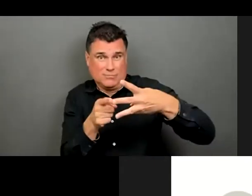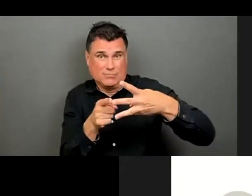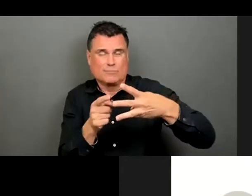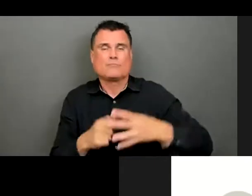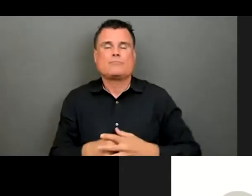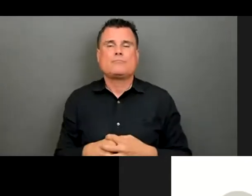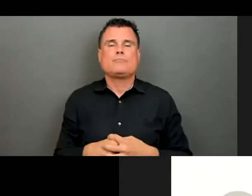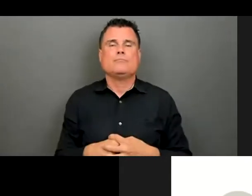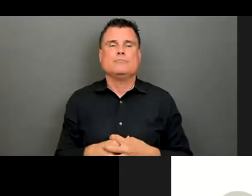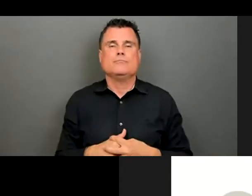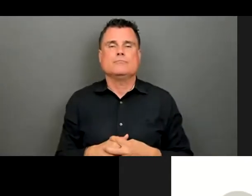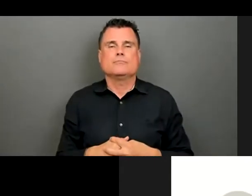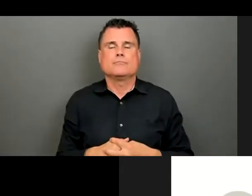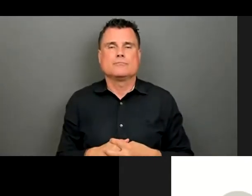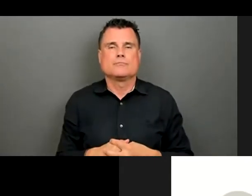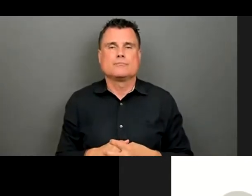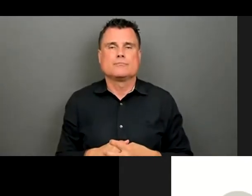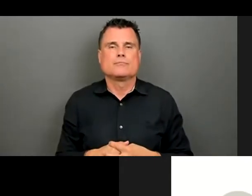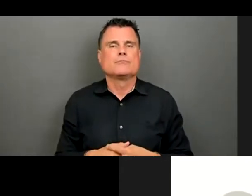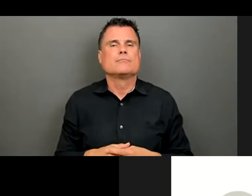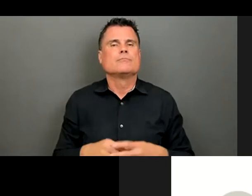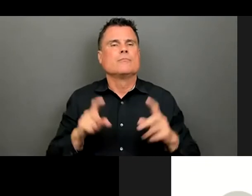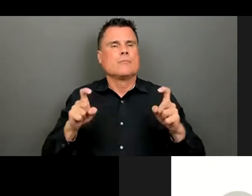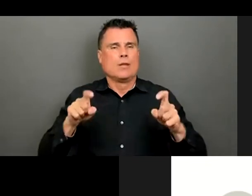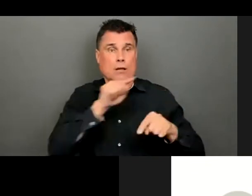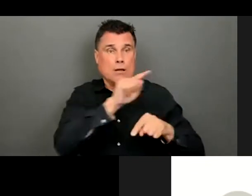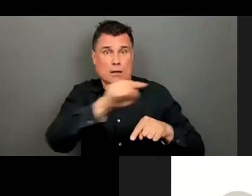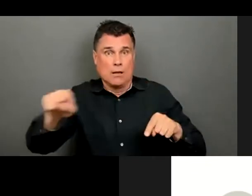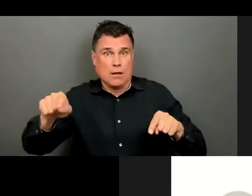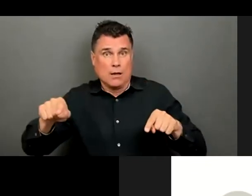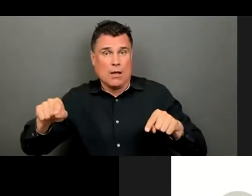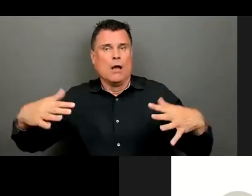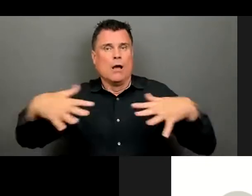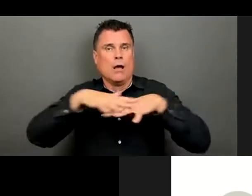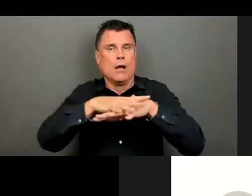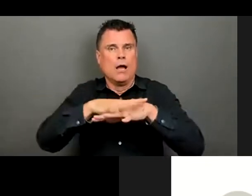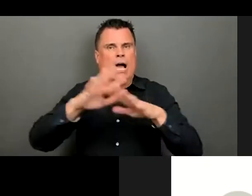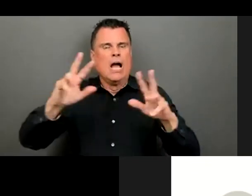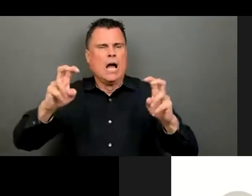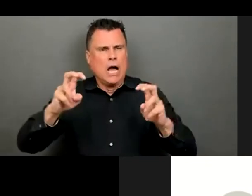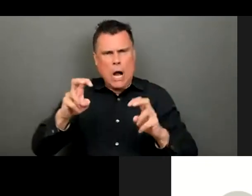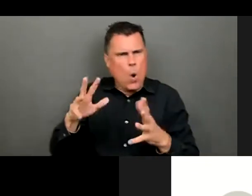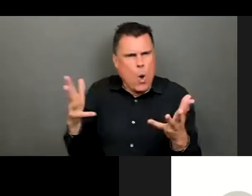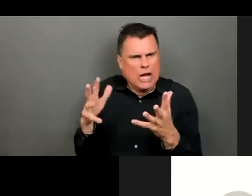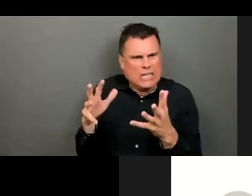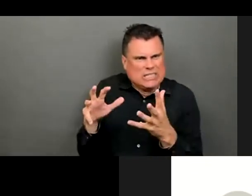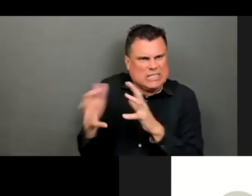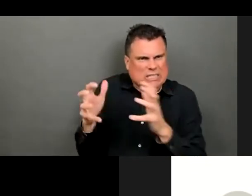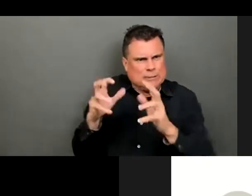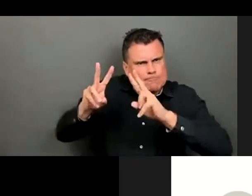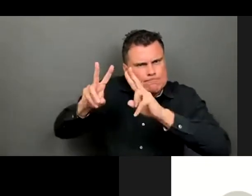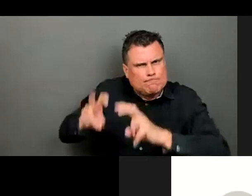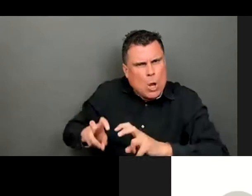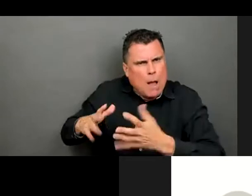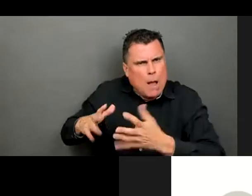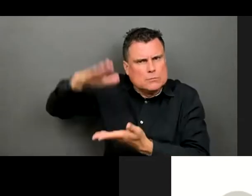risk assessment system. The risk assessment should also be accessible by persons with disabilities.